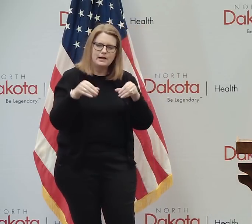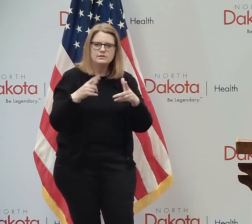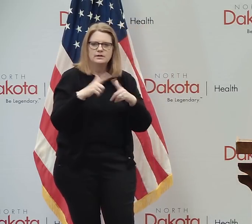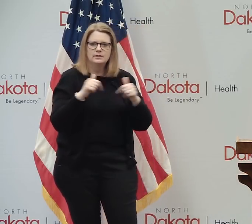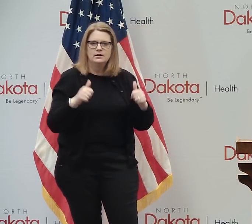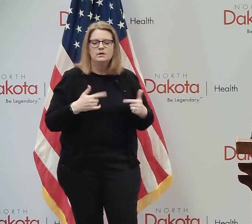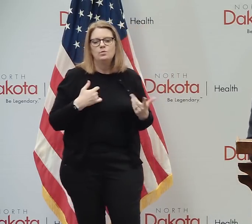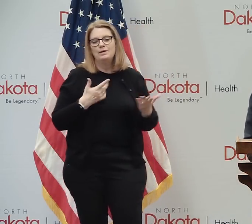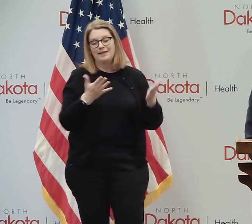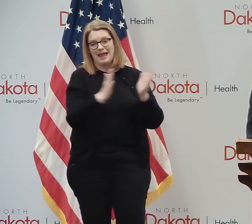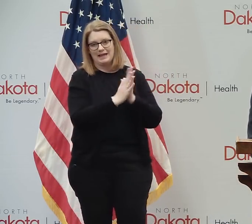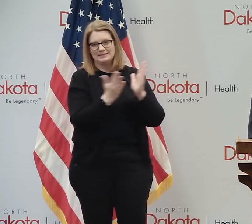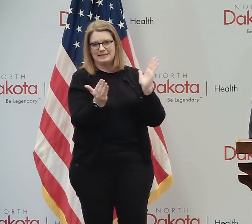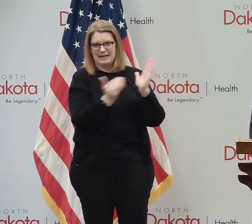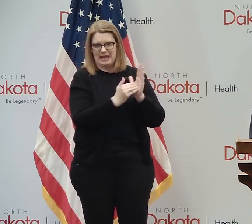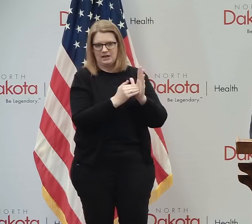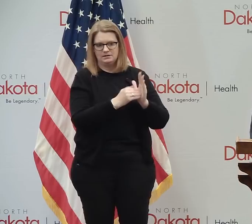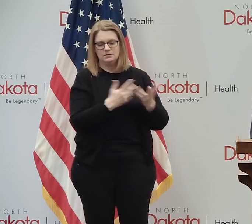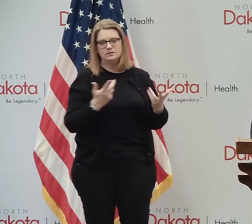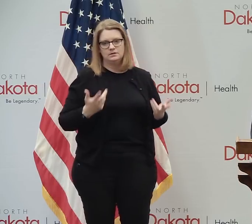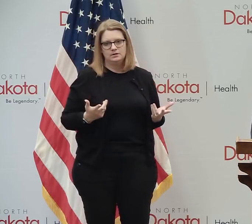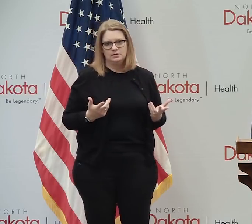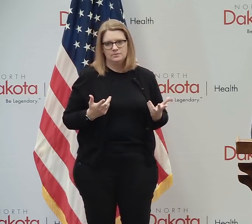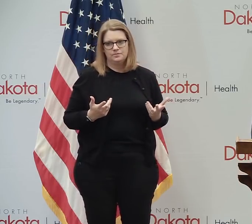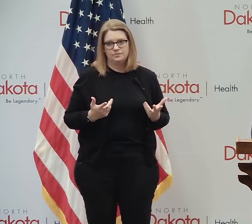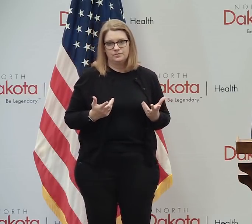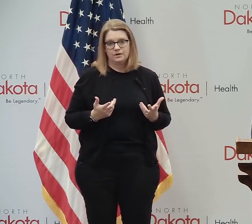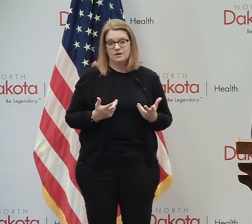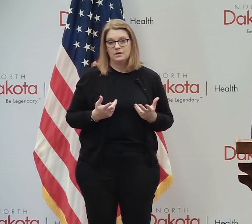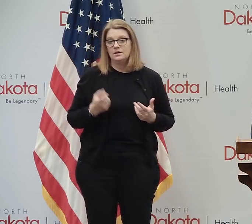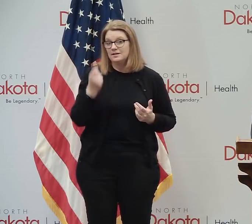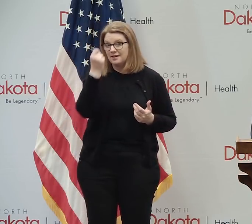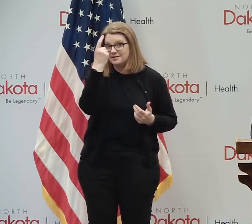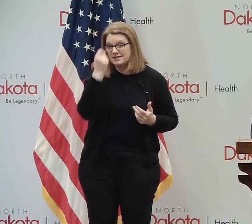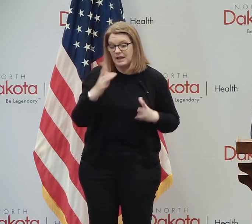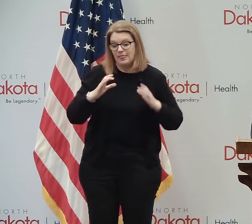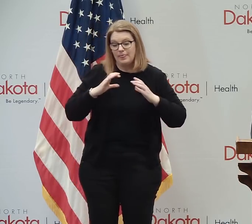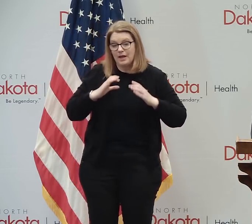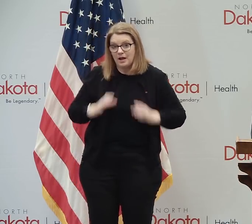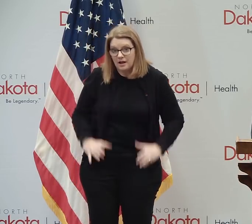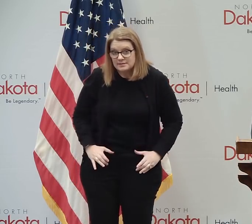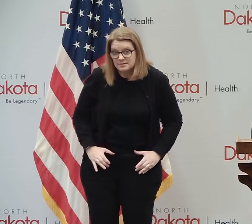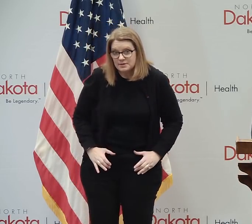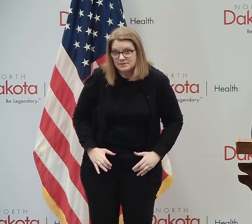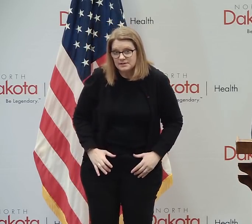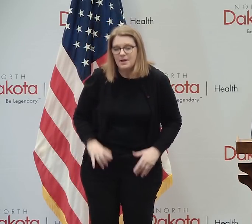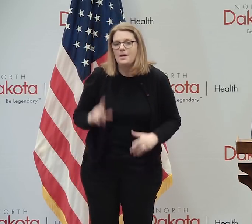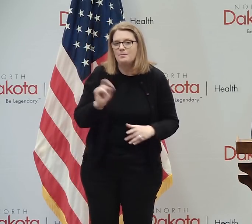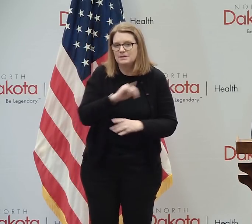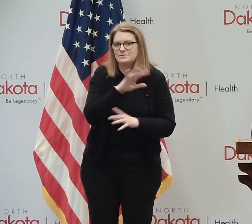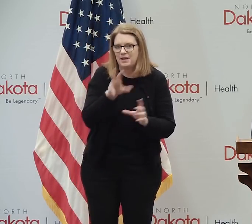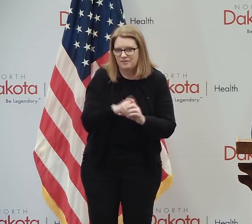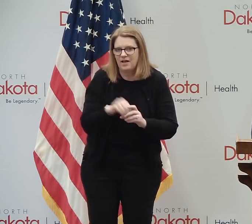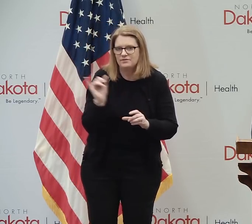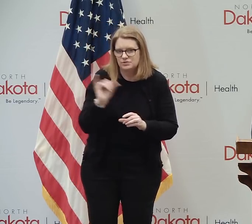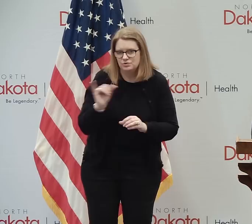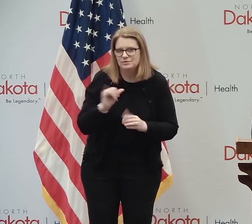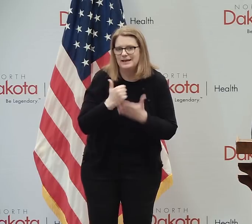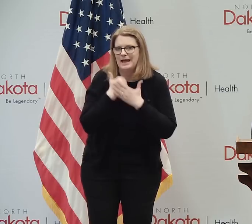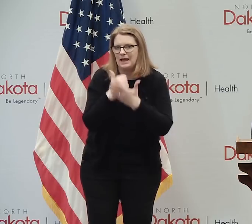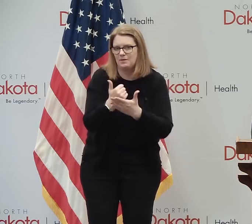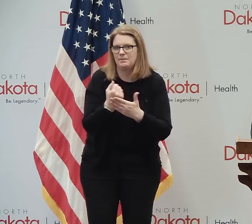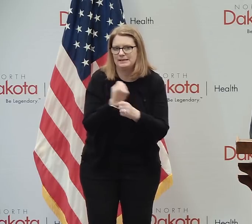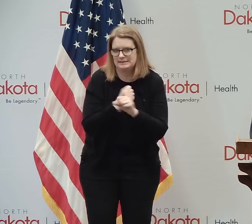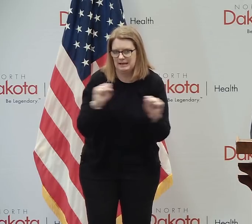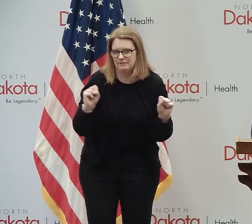again in the same way that the customers were part of the positive force to help us open safely, because